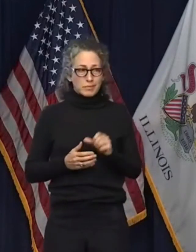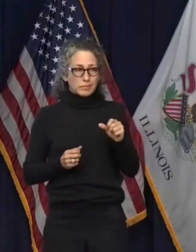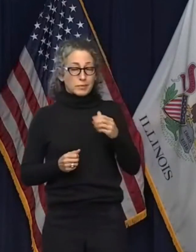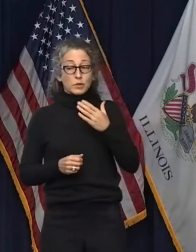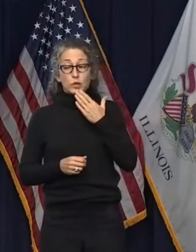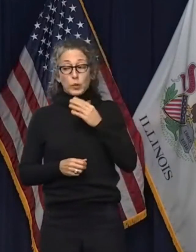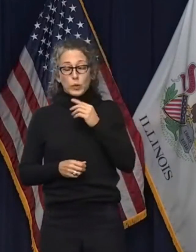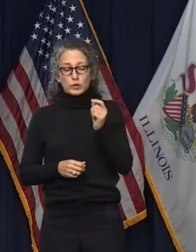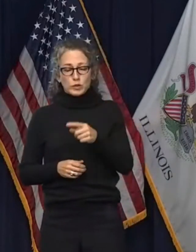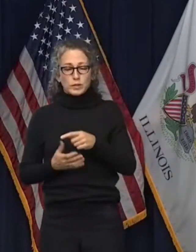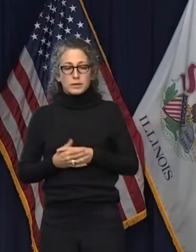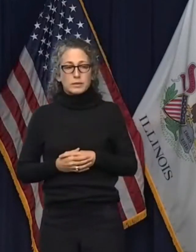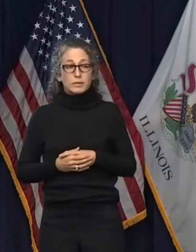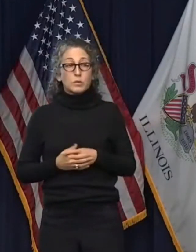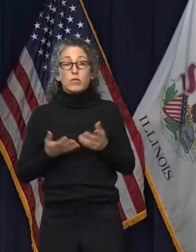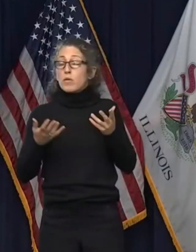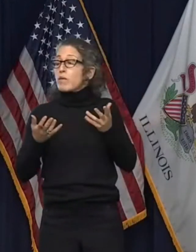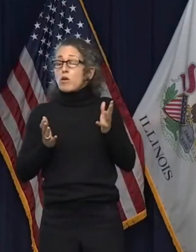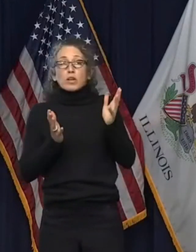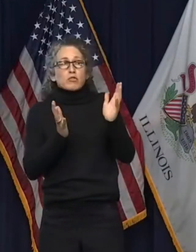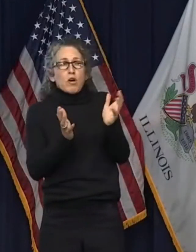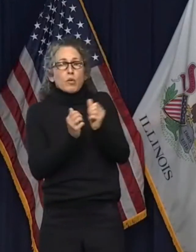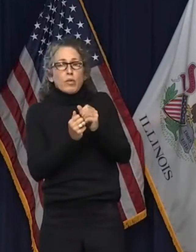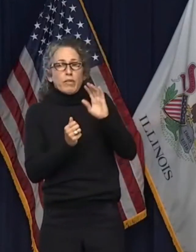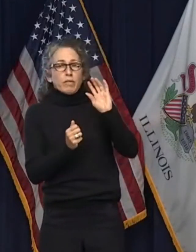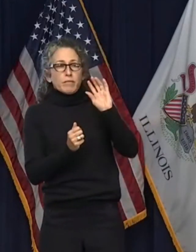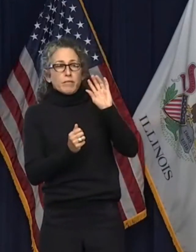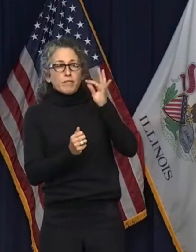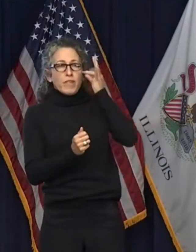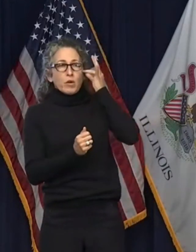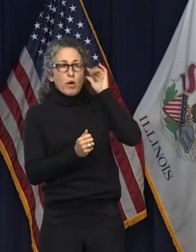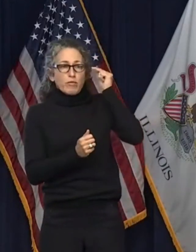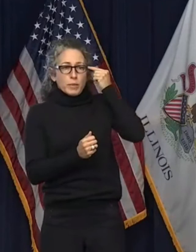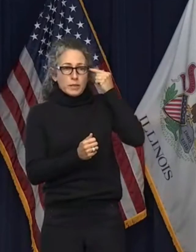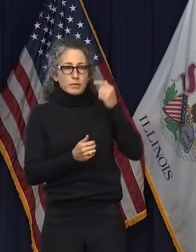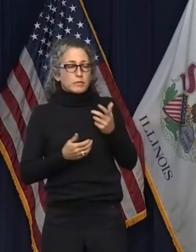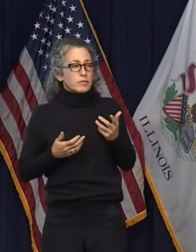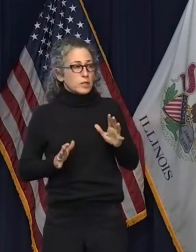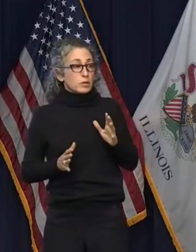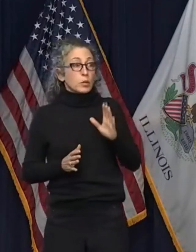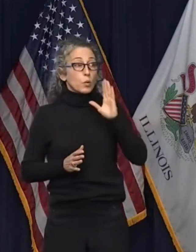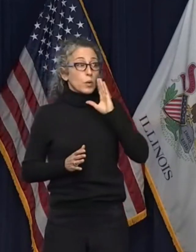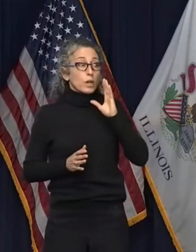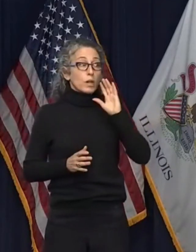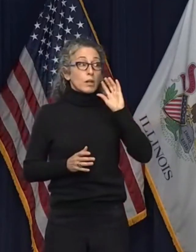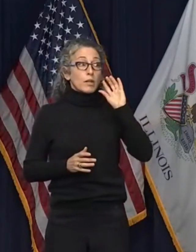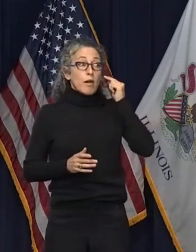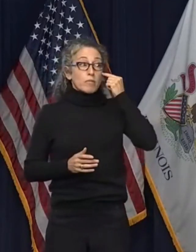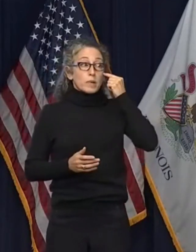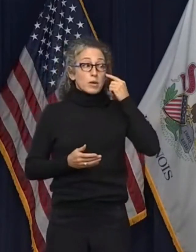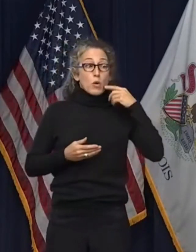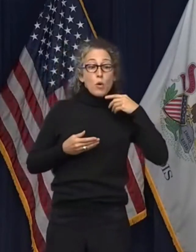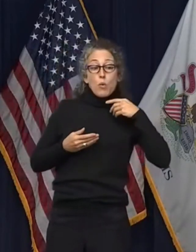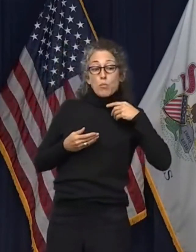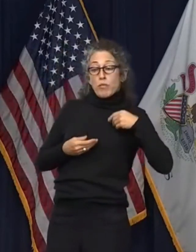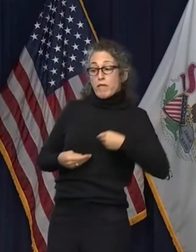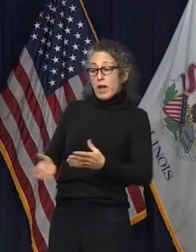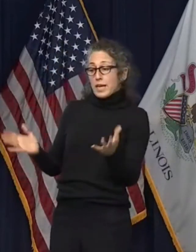federal government about, are they going to provide a standardized method,